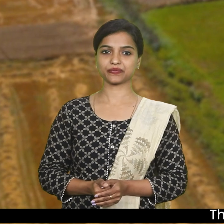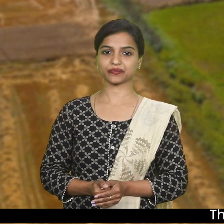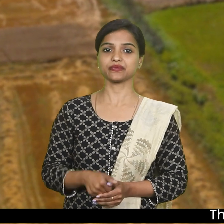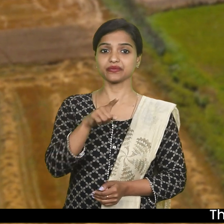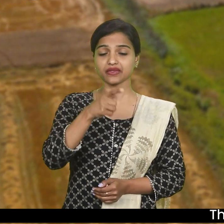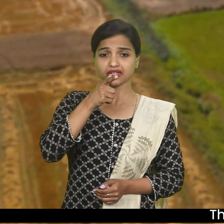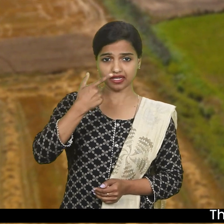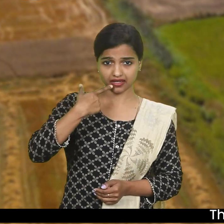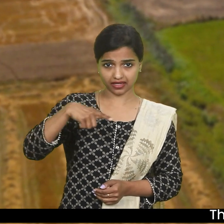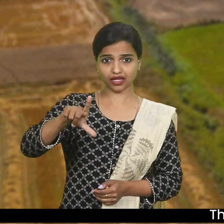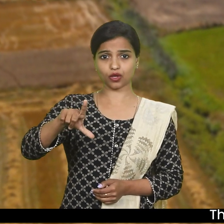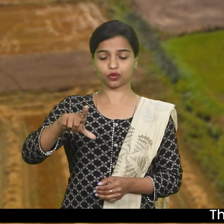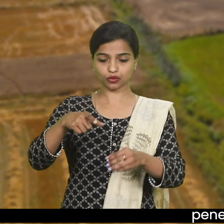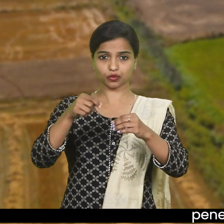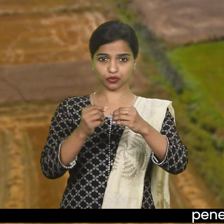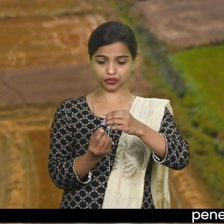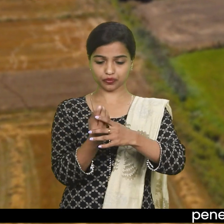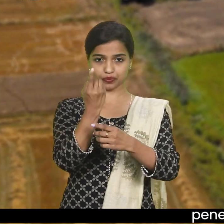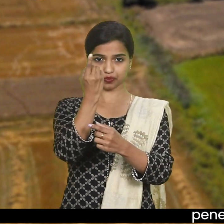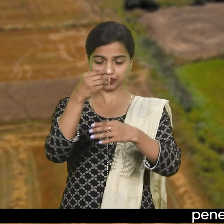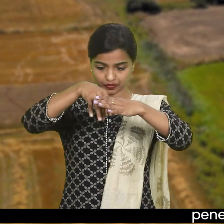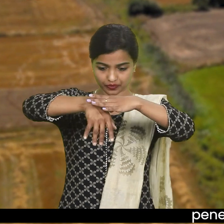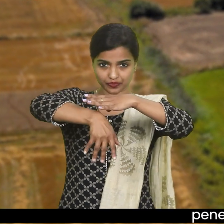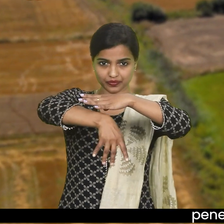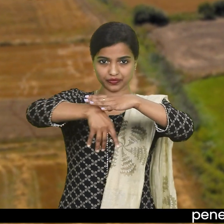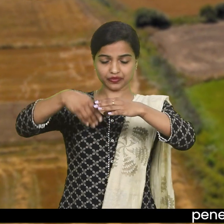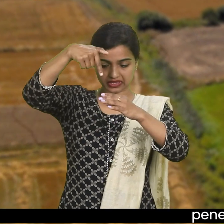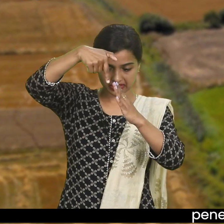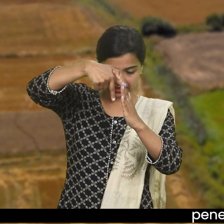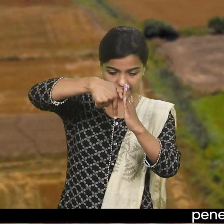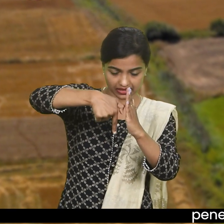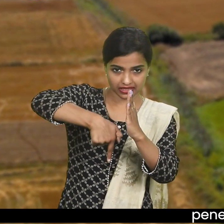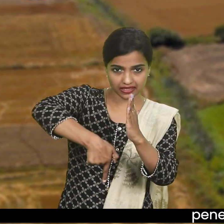These allow the roots to penetrate deep into the soil.